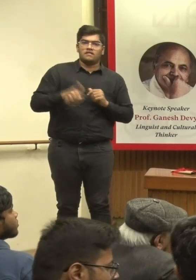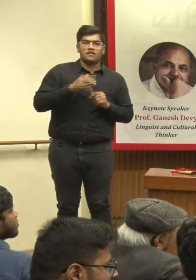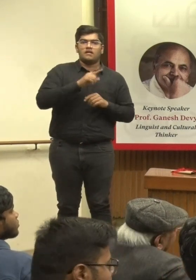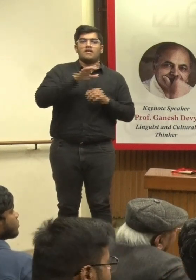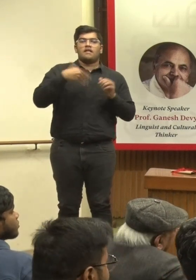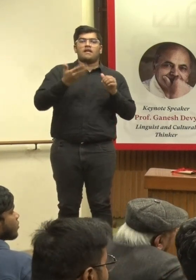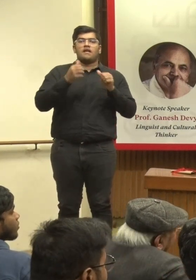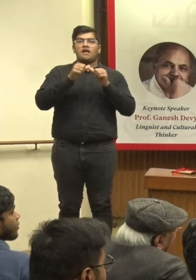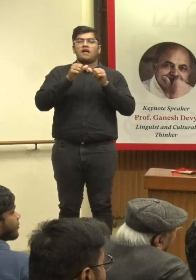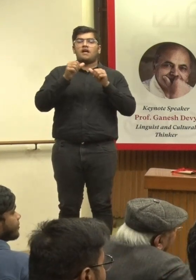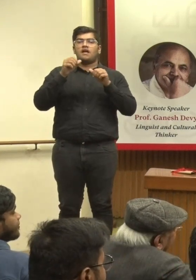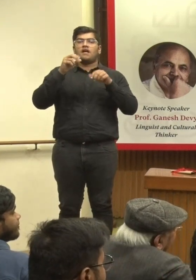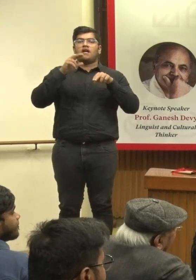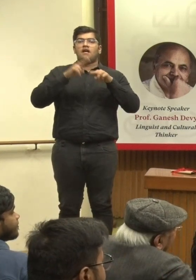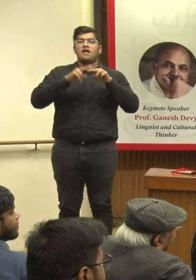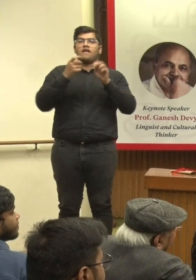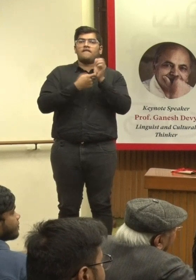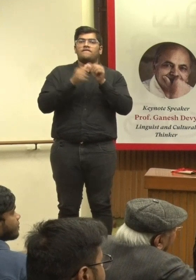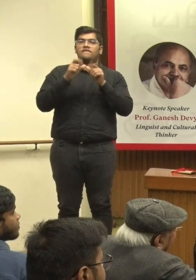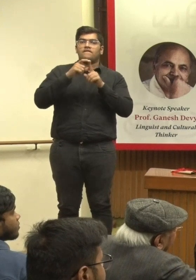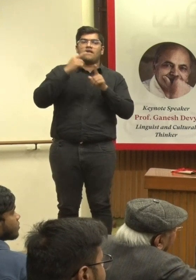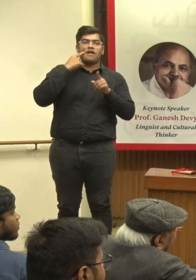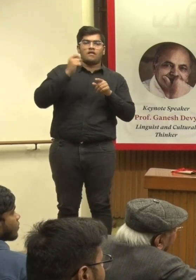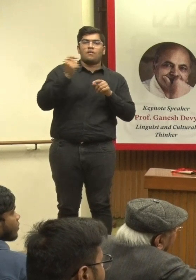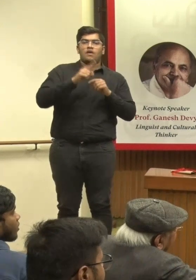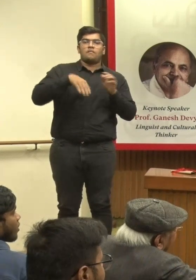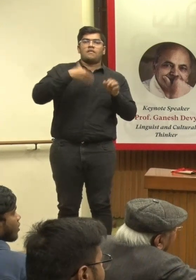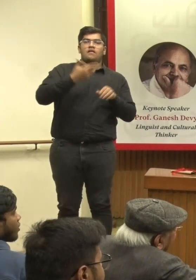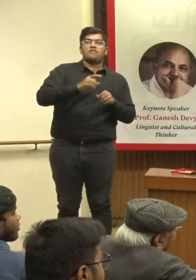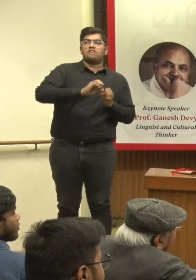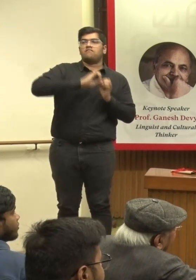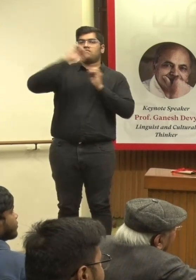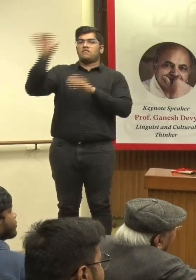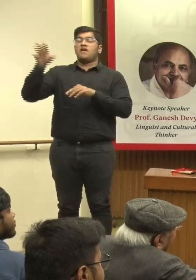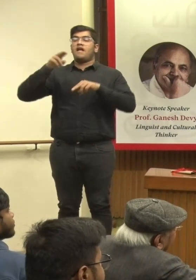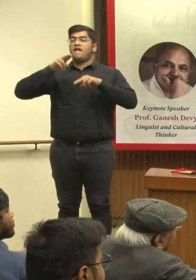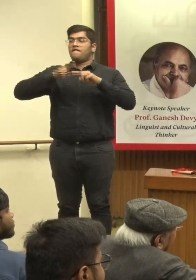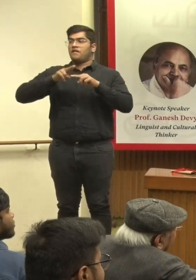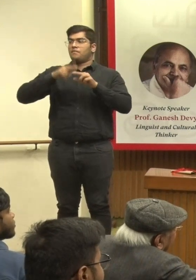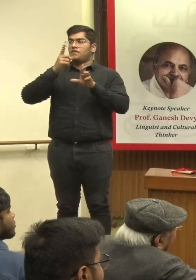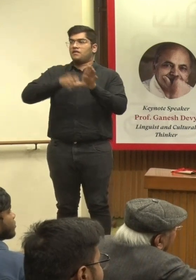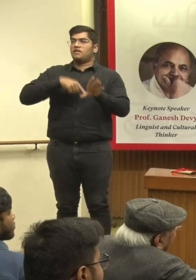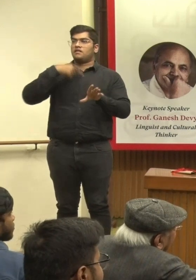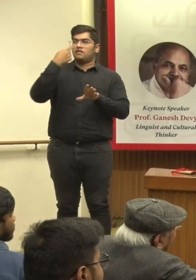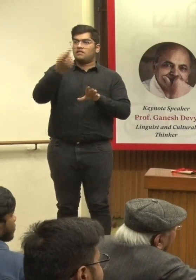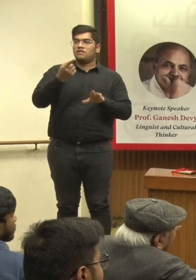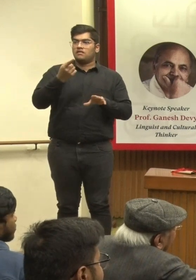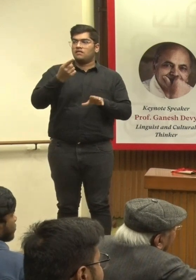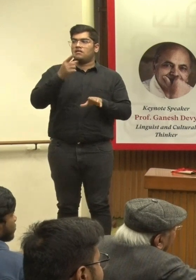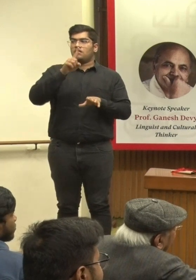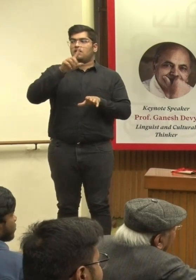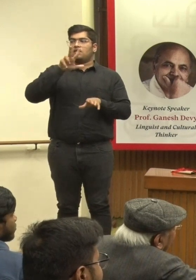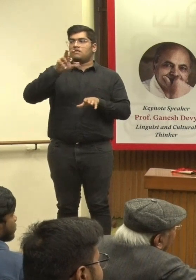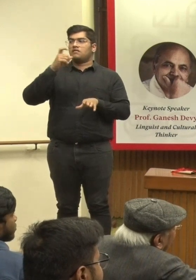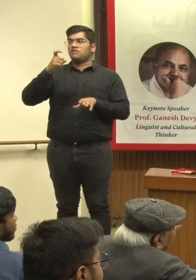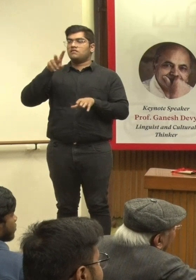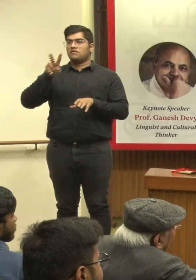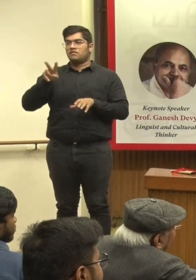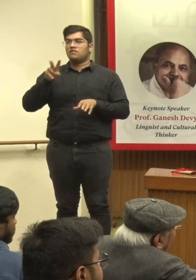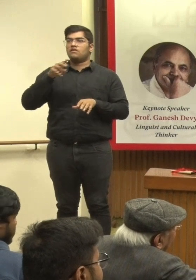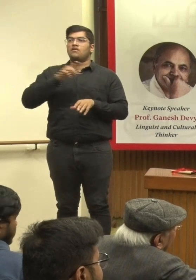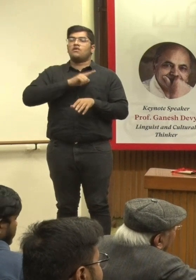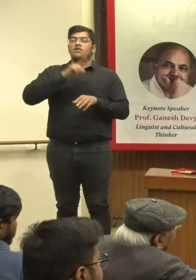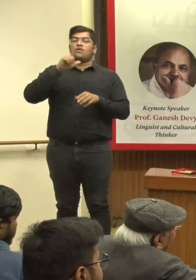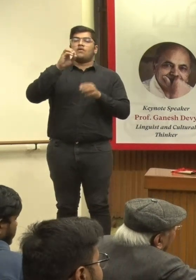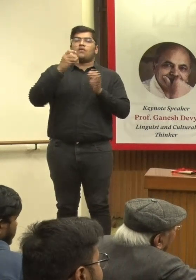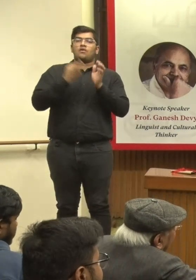sent there the next month. In February next year, In February 1872, Lord Mayo had gone